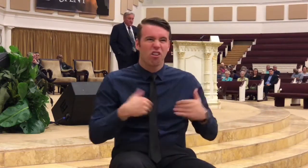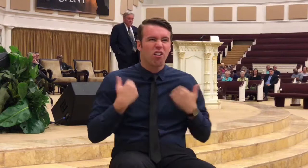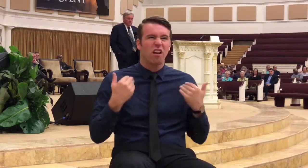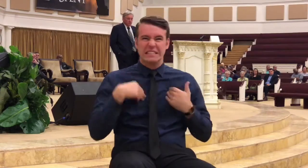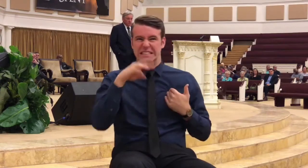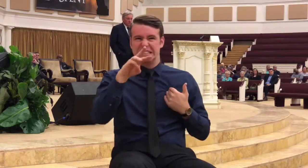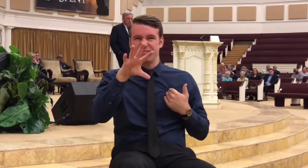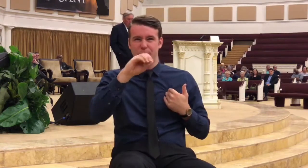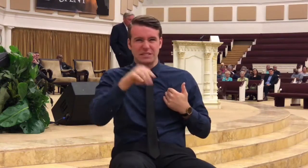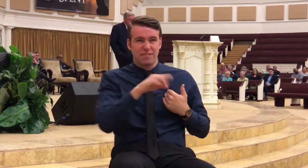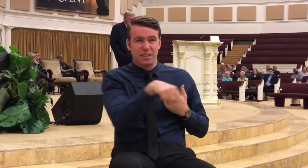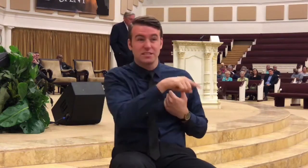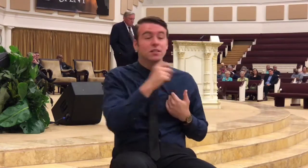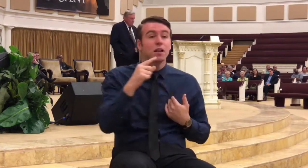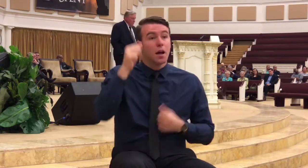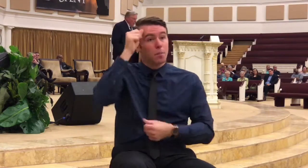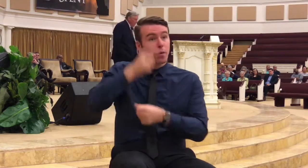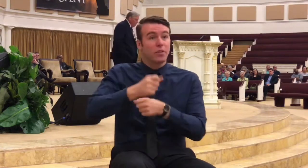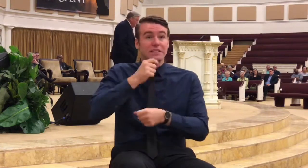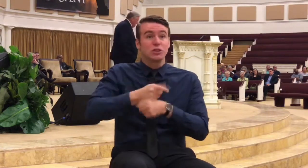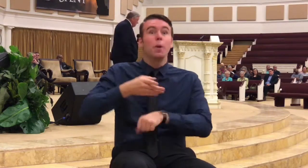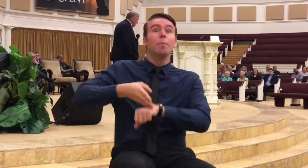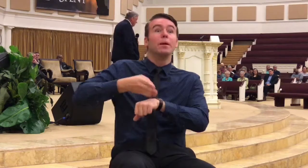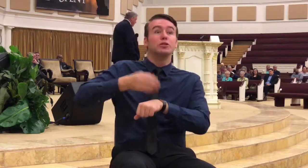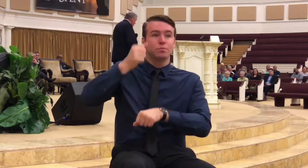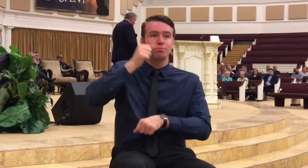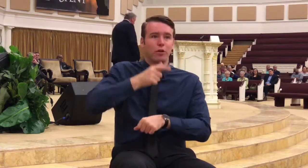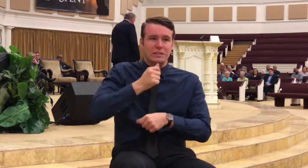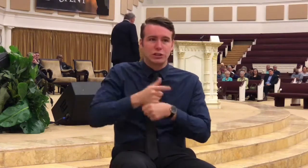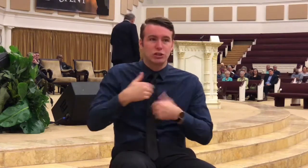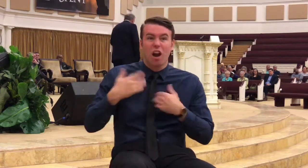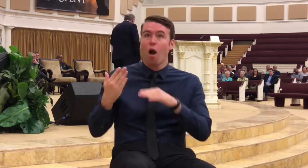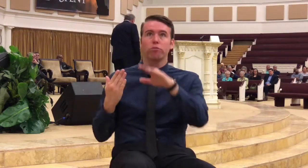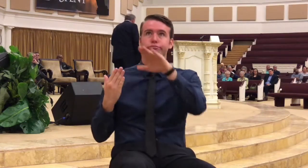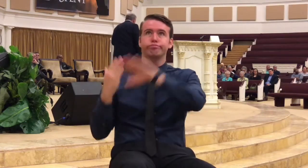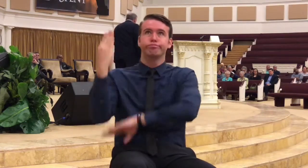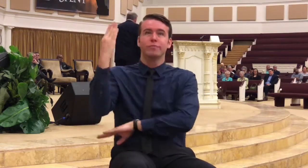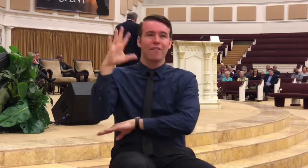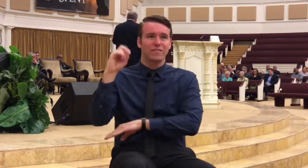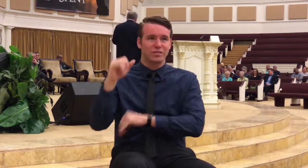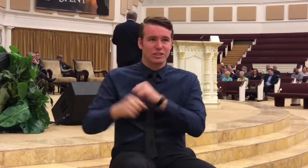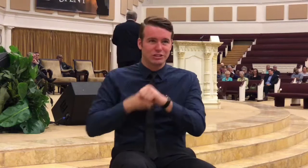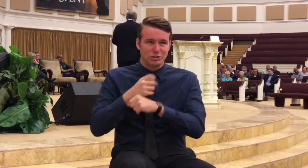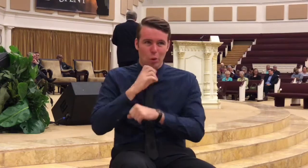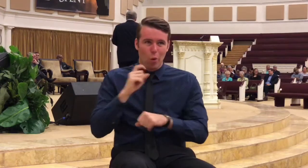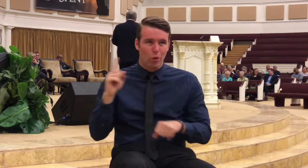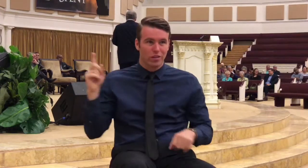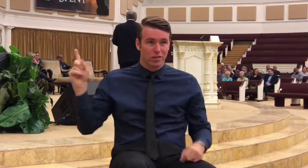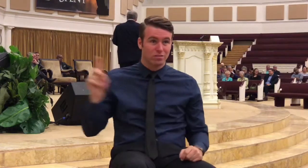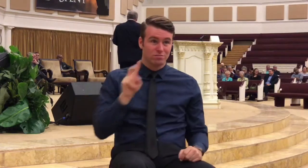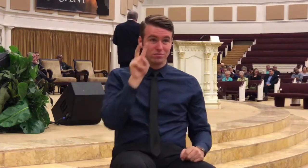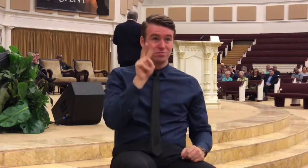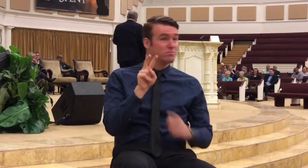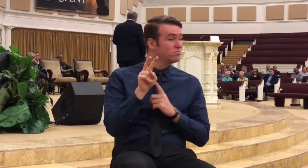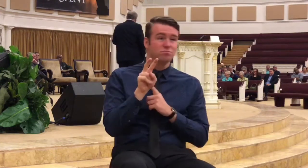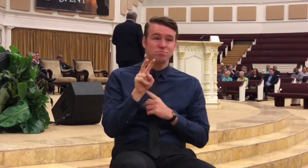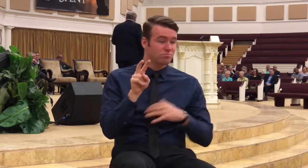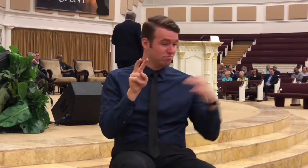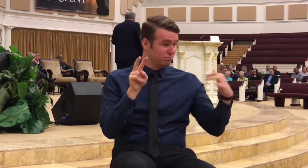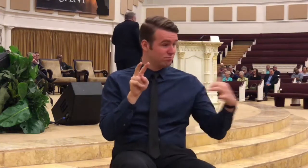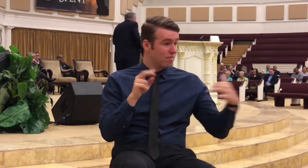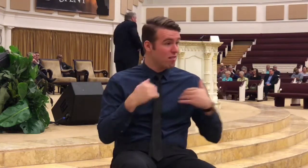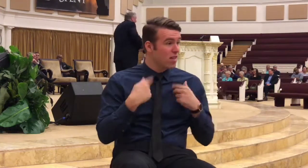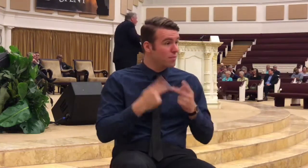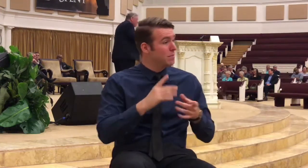And here's Brother and Sister Young, well past 50 years old, And they are leading these young